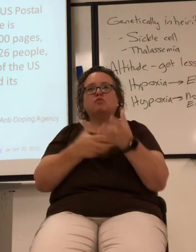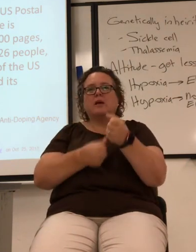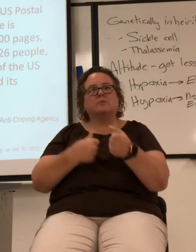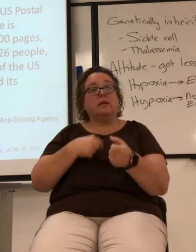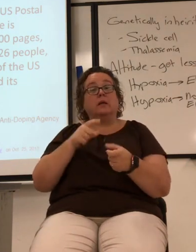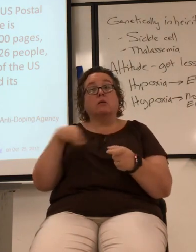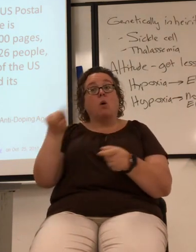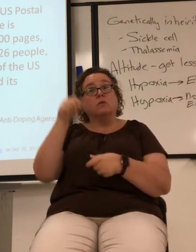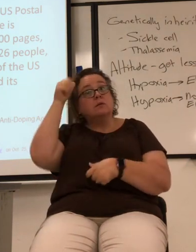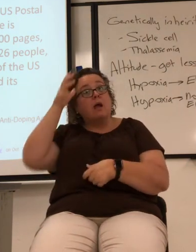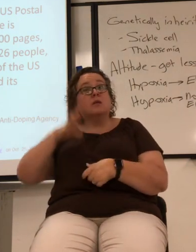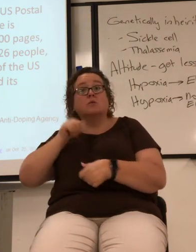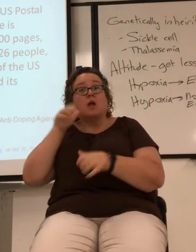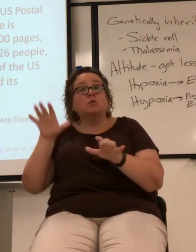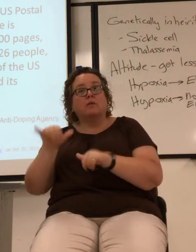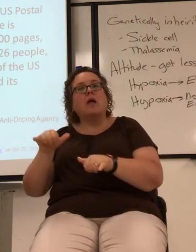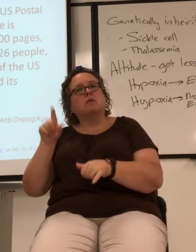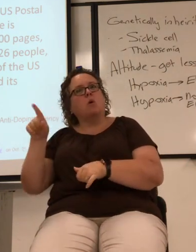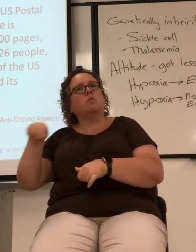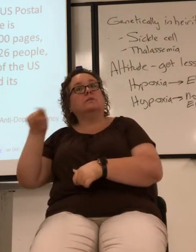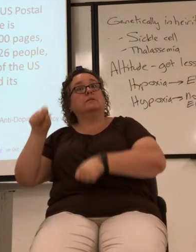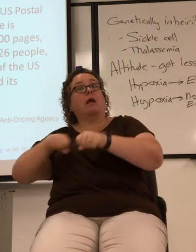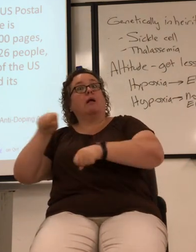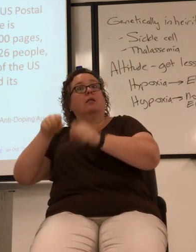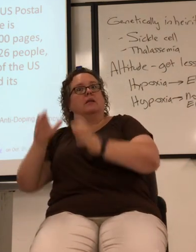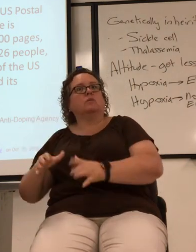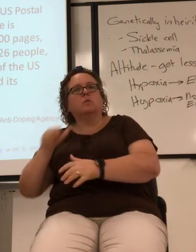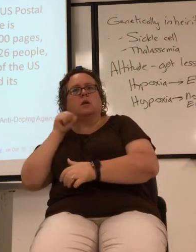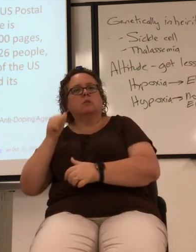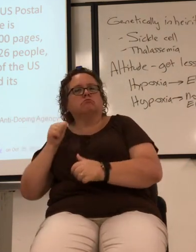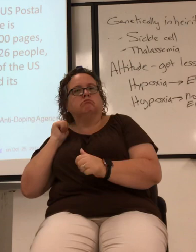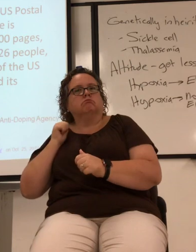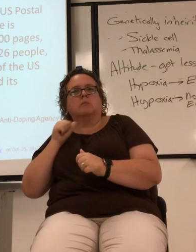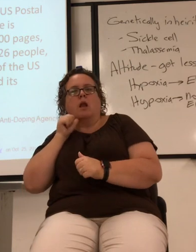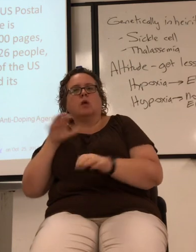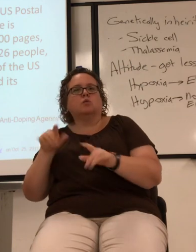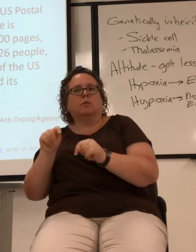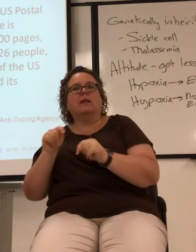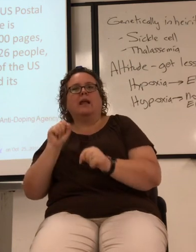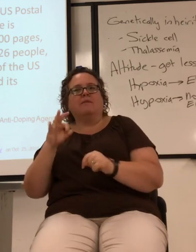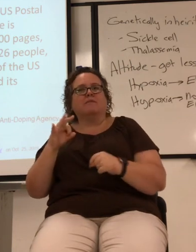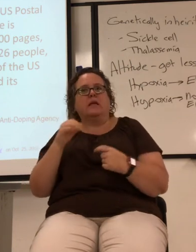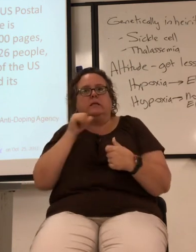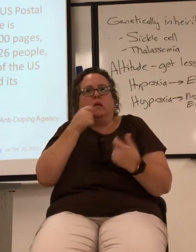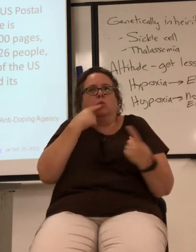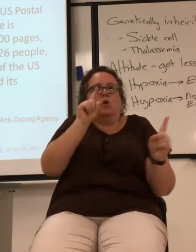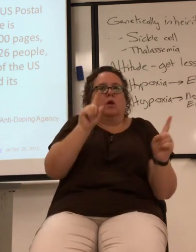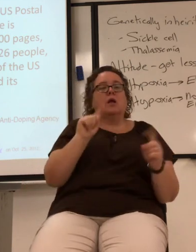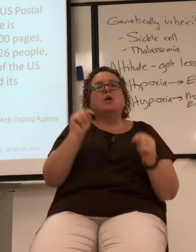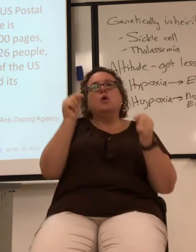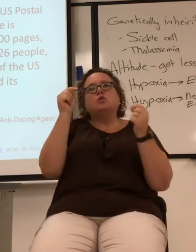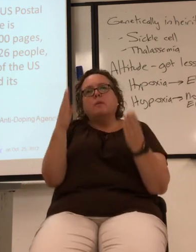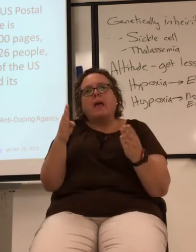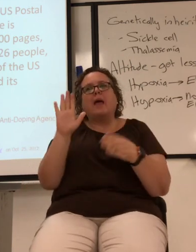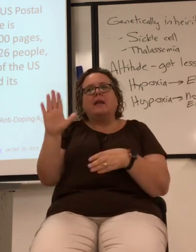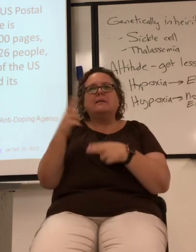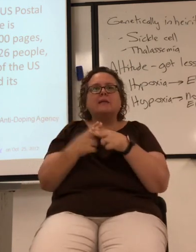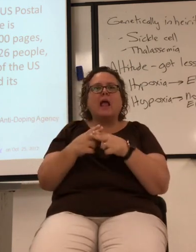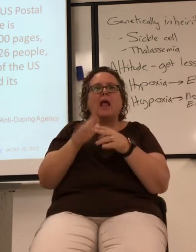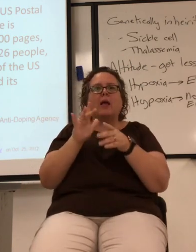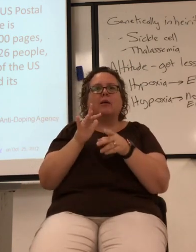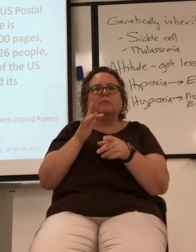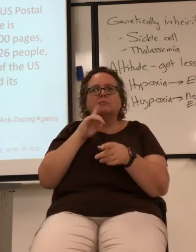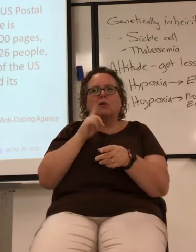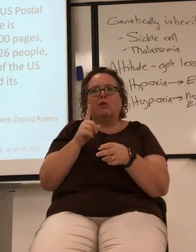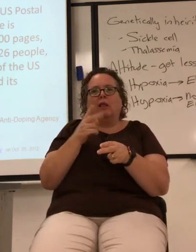work. It works. I mean, everyone knows what he did on a bike. It's too bad that his name got smeared. And I've